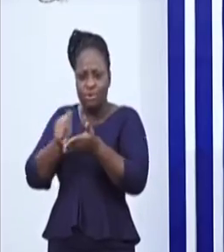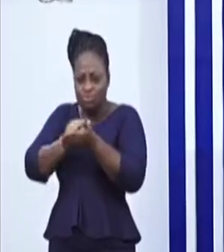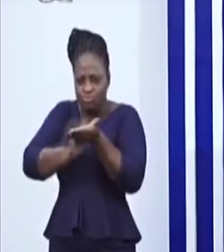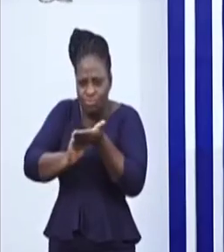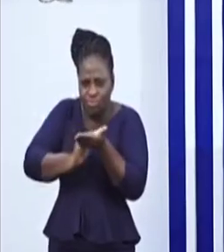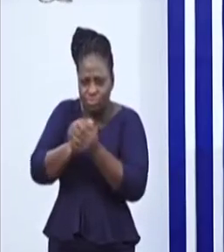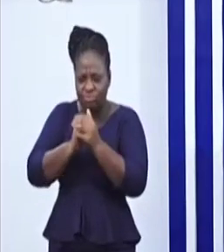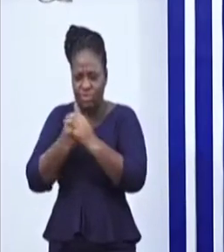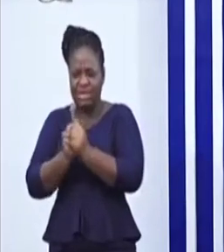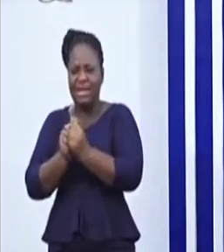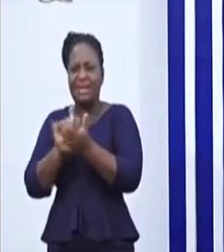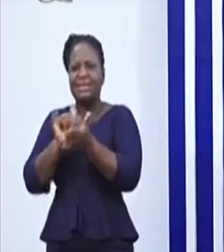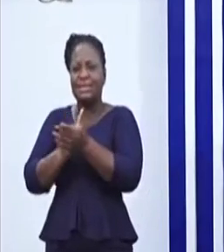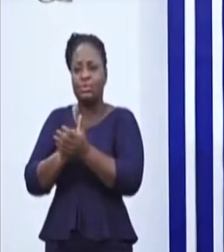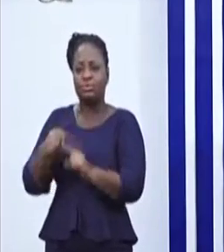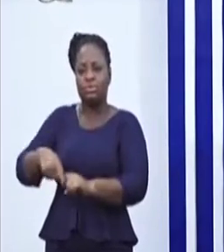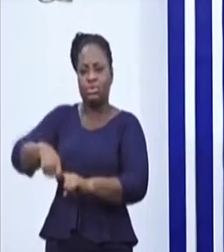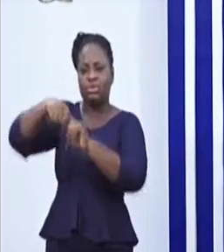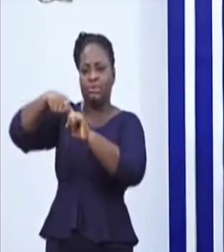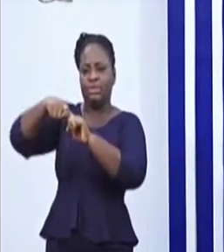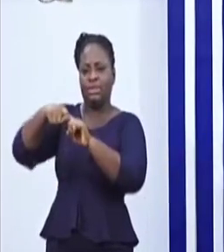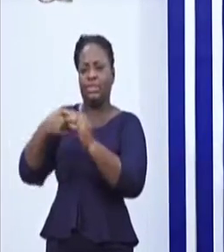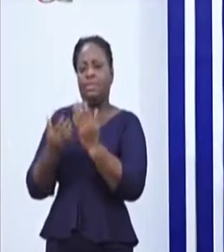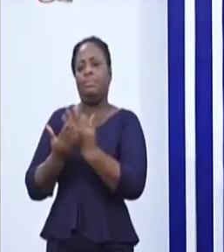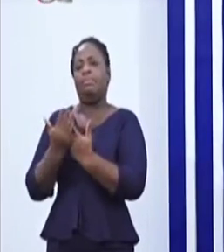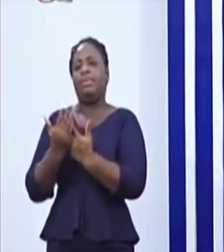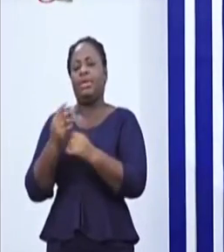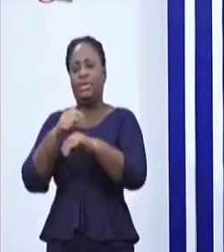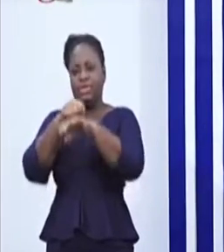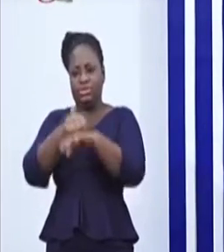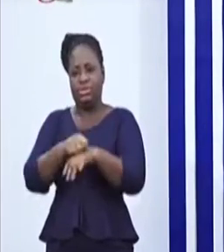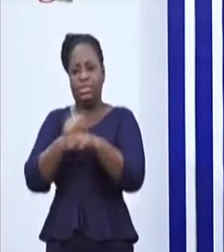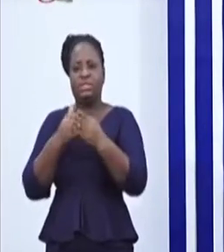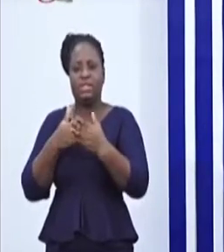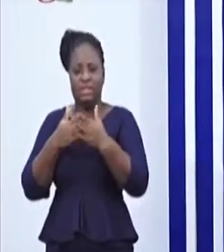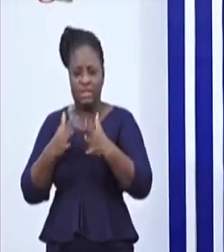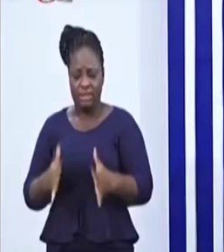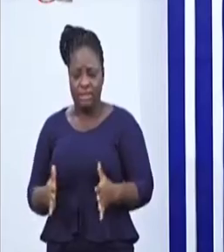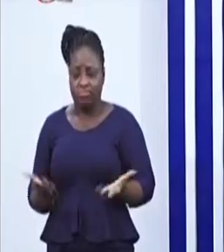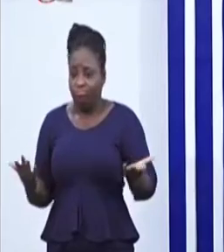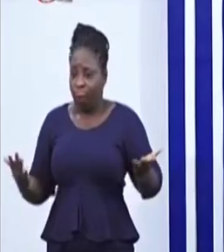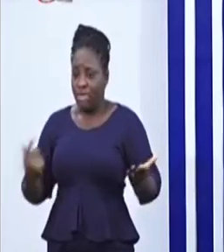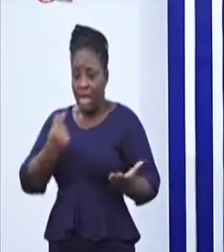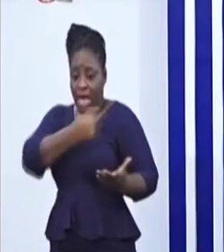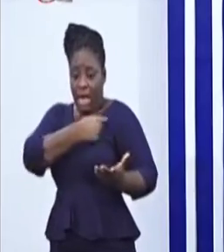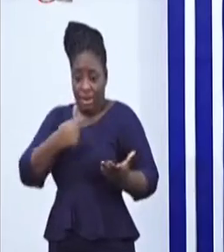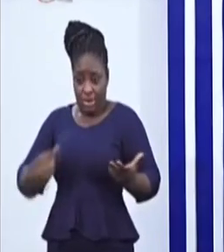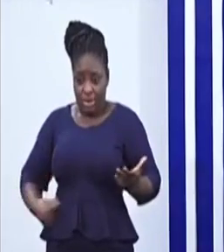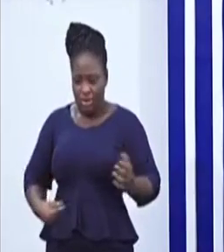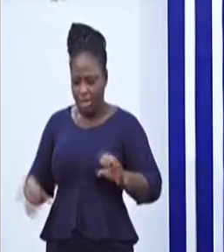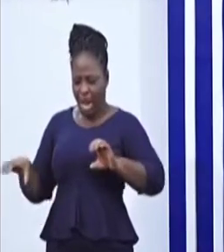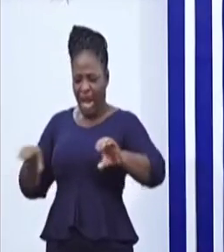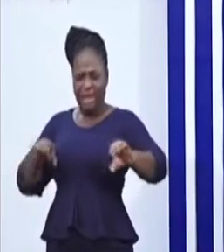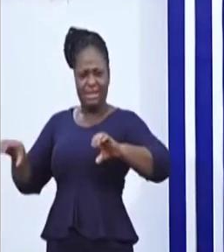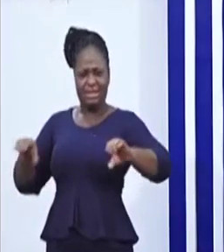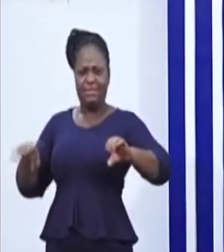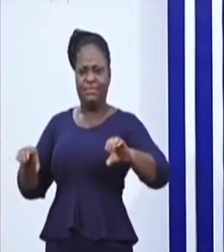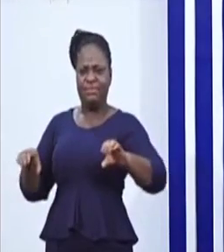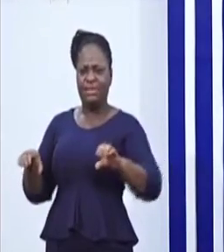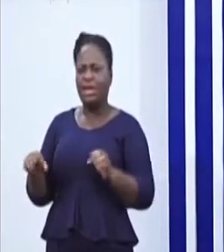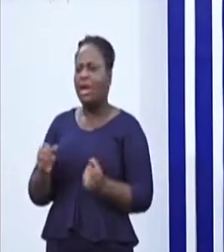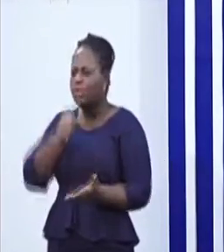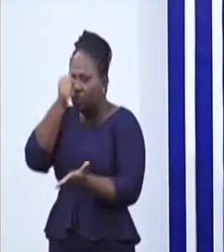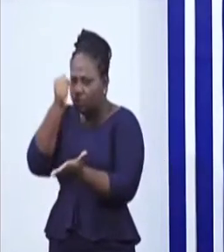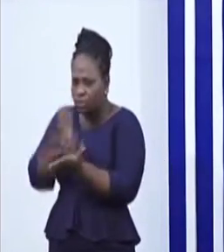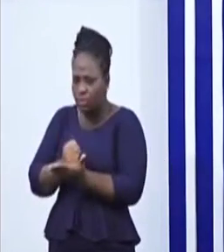be suspended by traditional practitioners. Queen mothers will be actively involved in